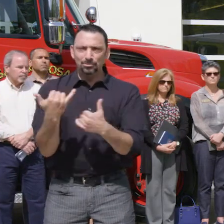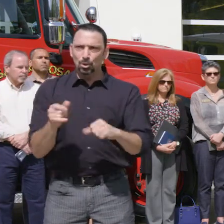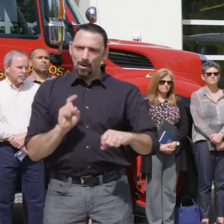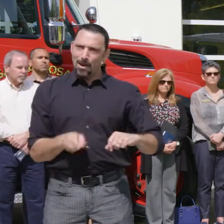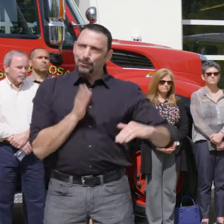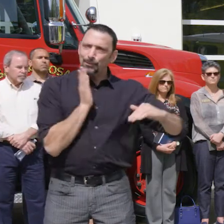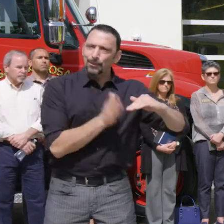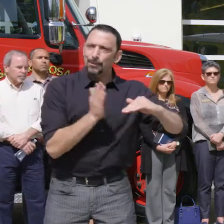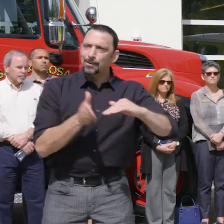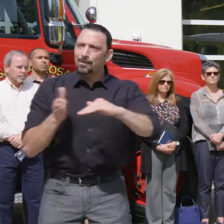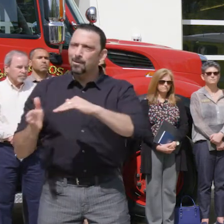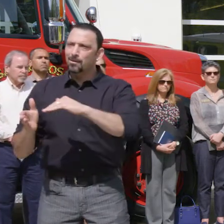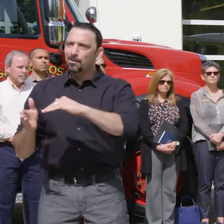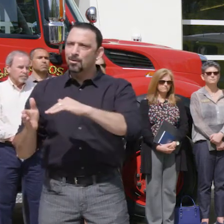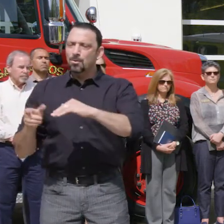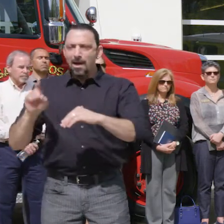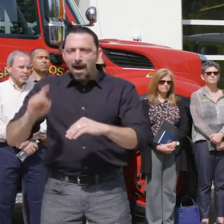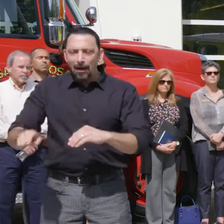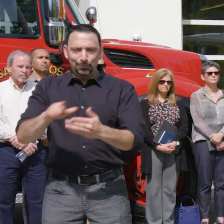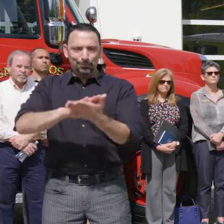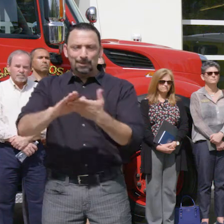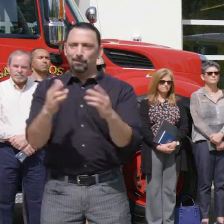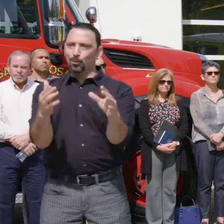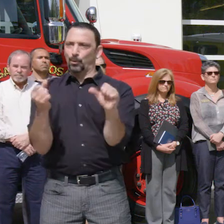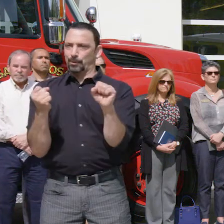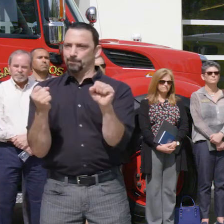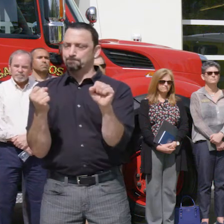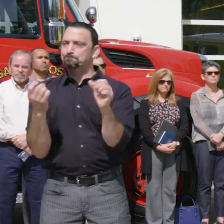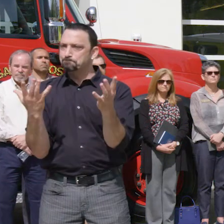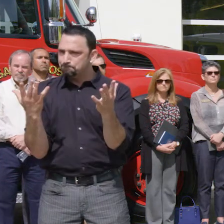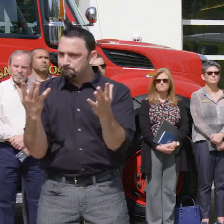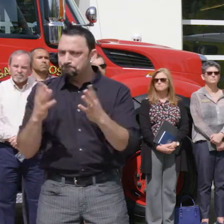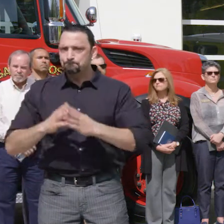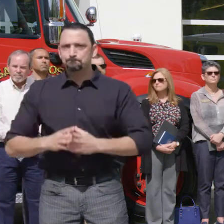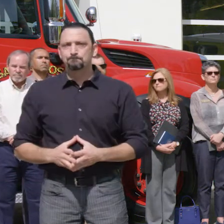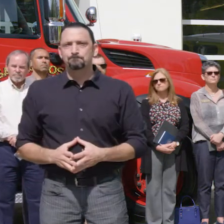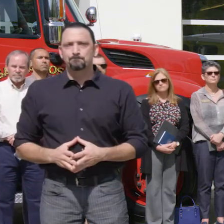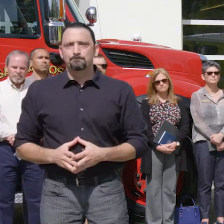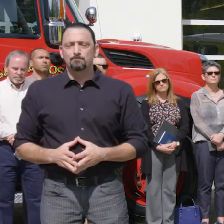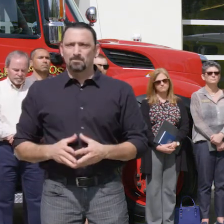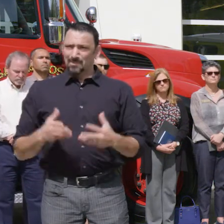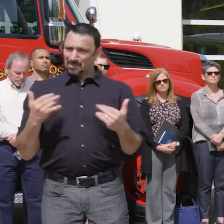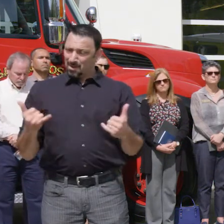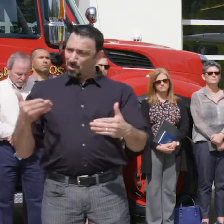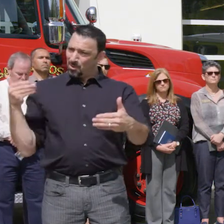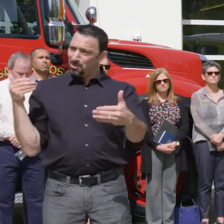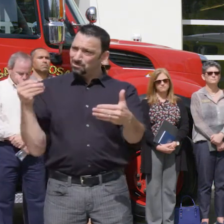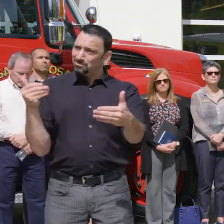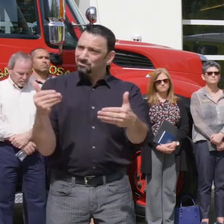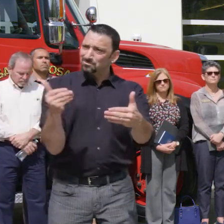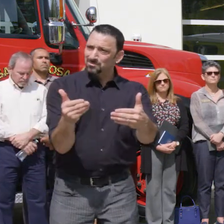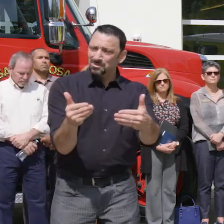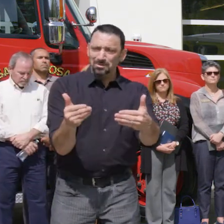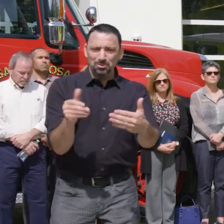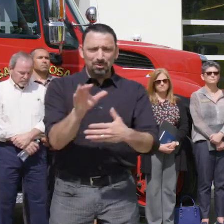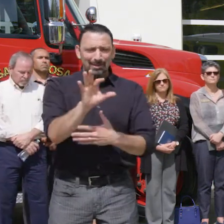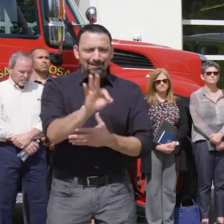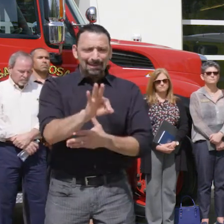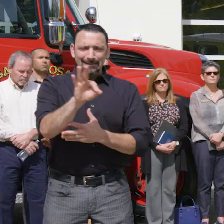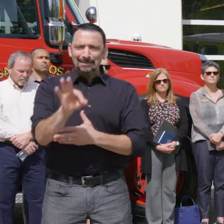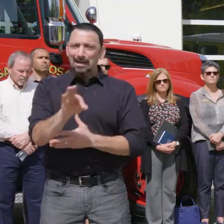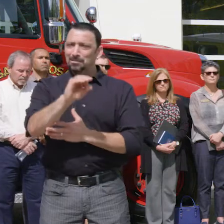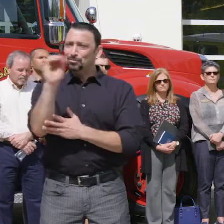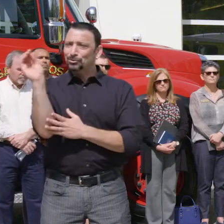with the outcomes of the disaster. We are now close to 99%